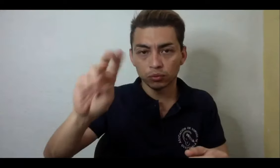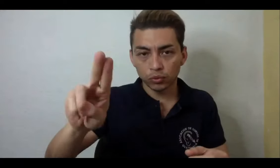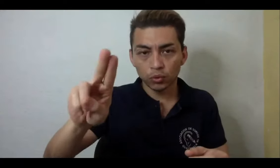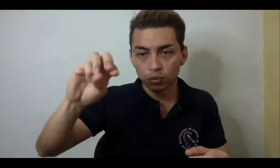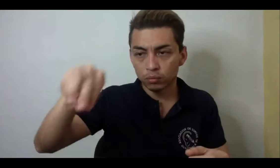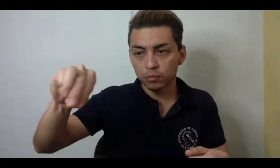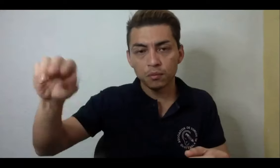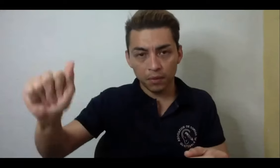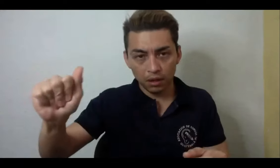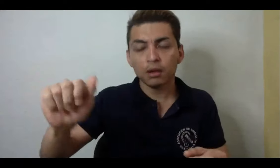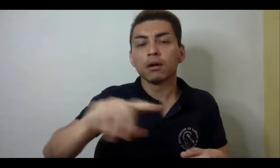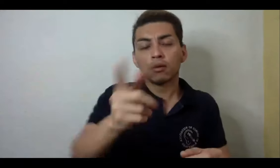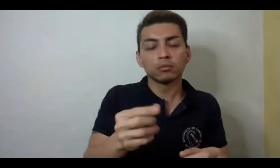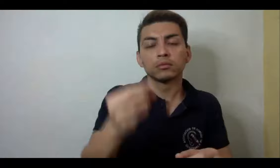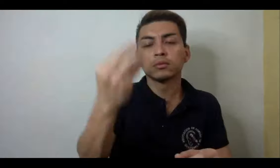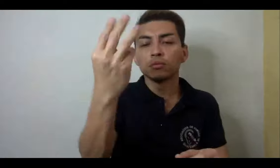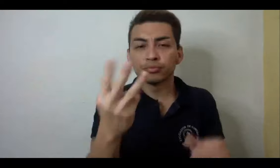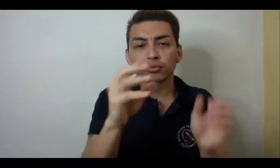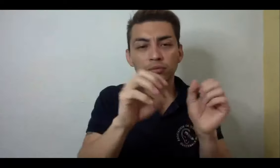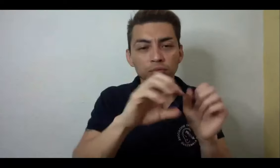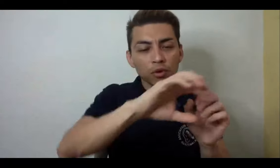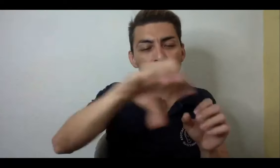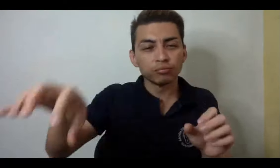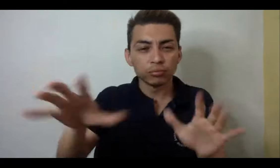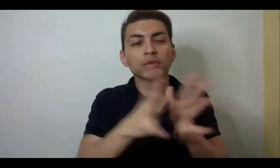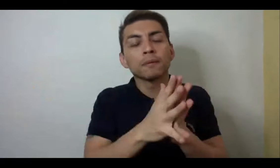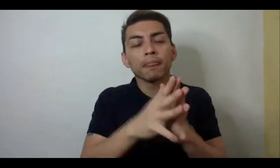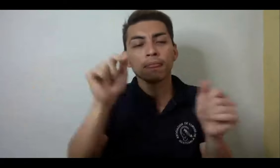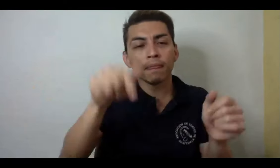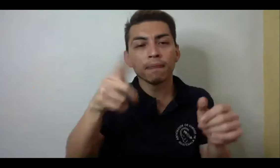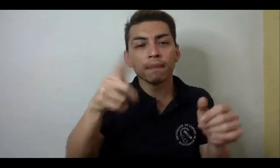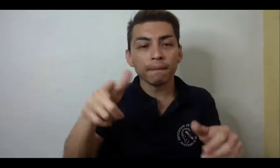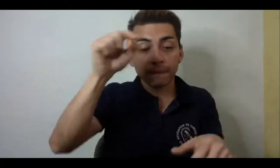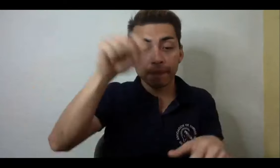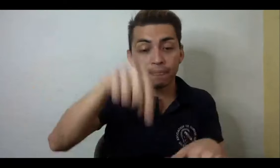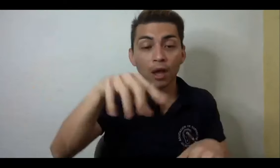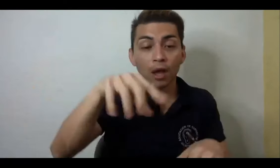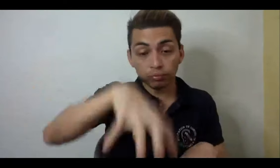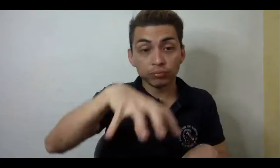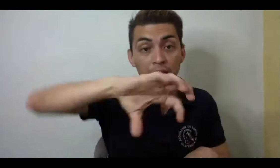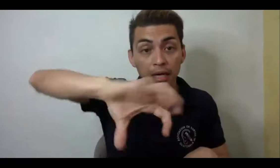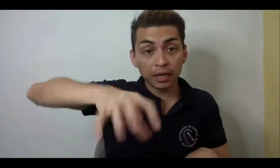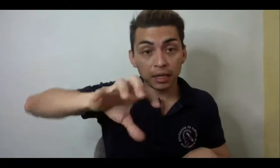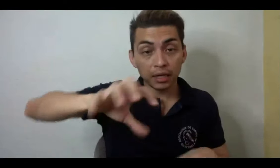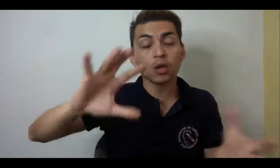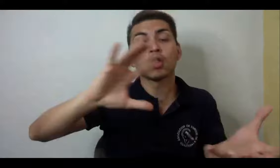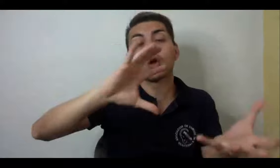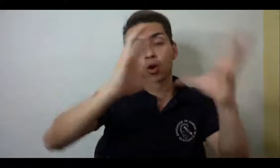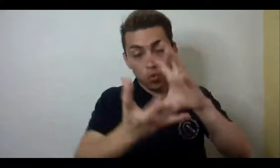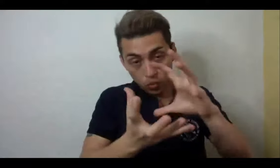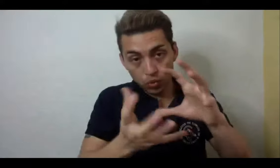to publish a synthesis of lessons from the local, national, regional, and global levels, and